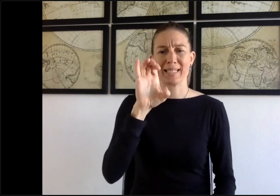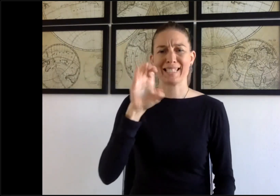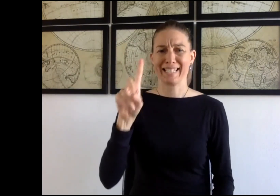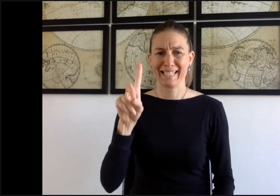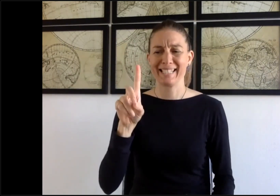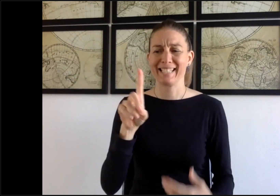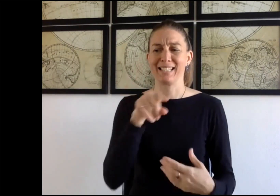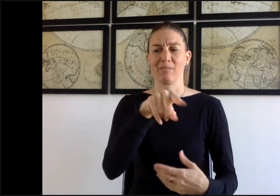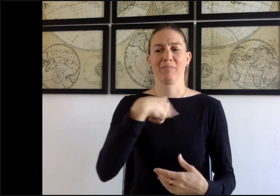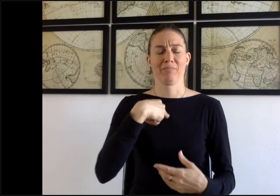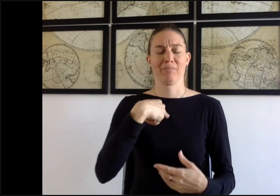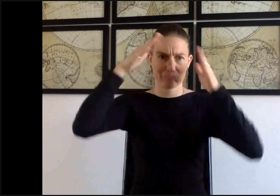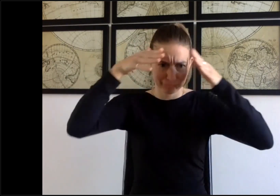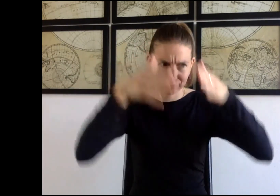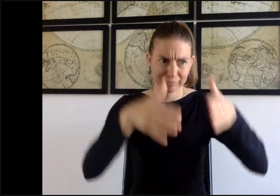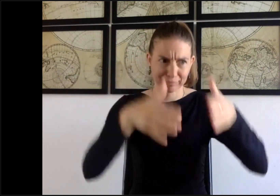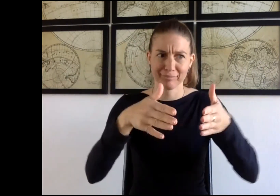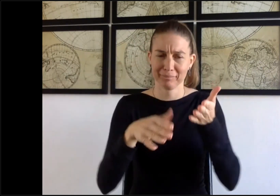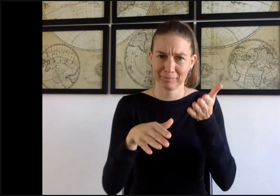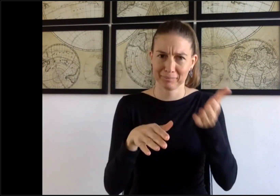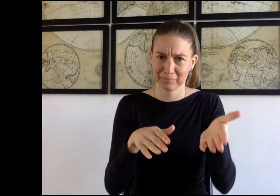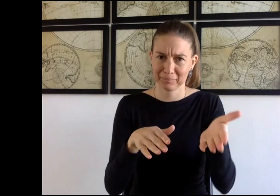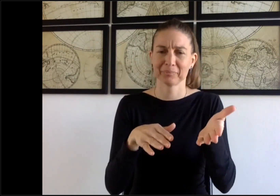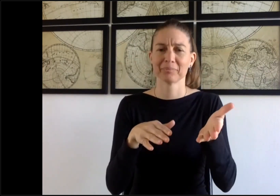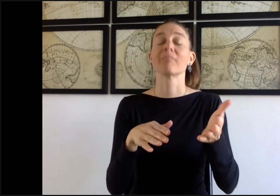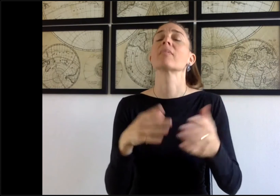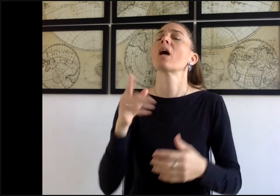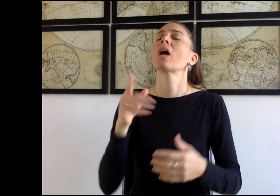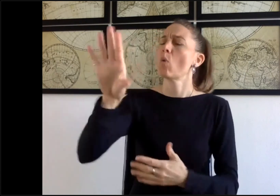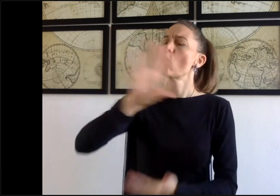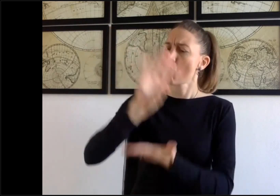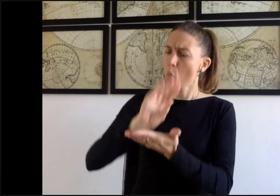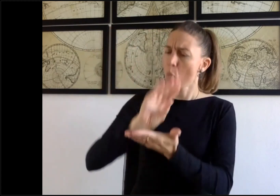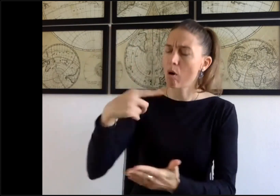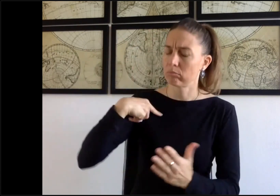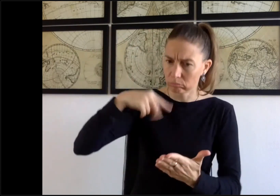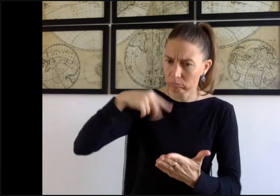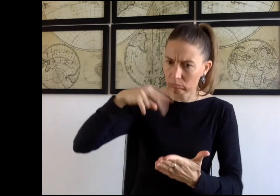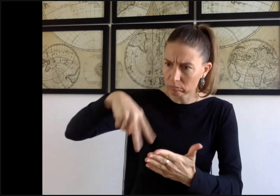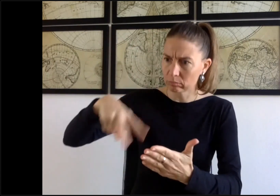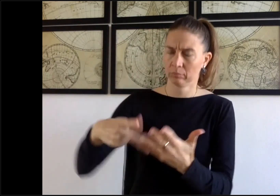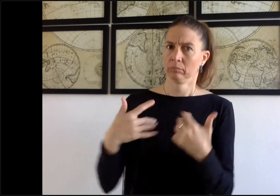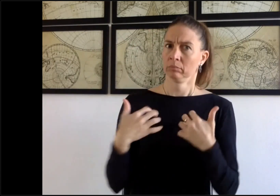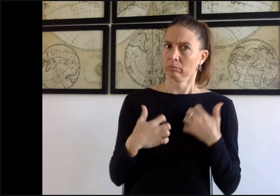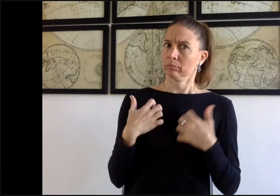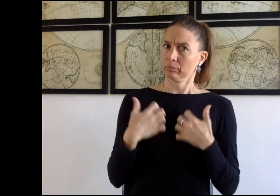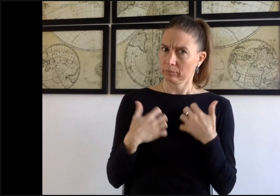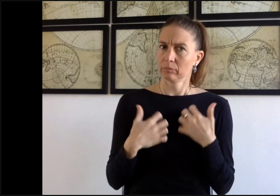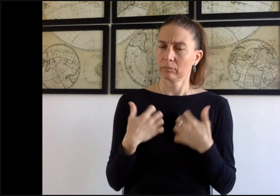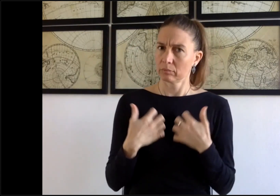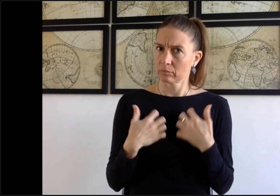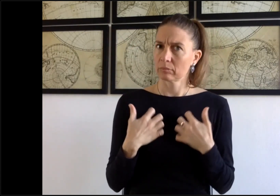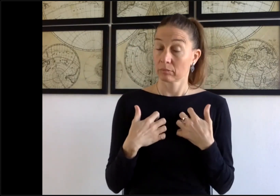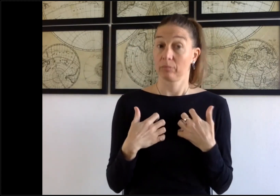in particular. I read your reports with very much interest. I think it was very sobering